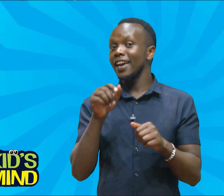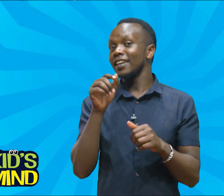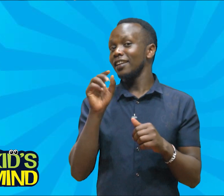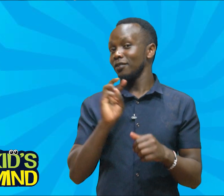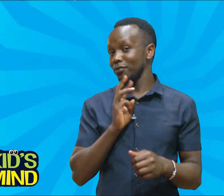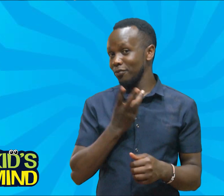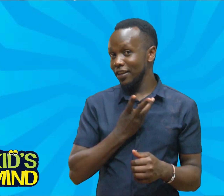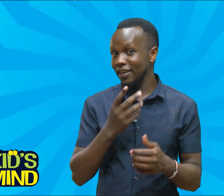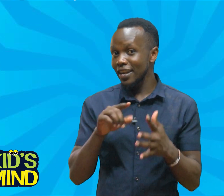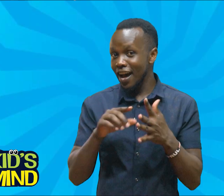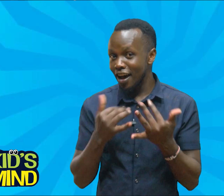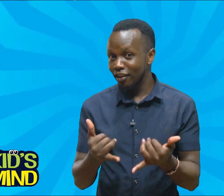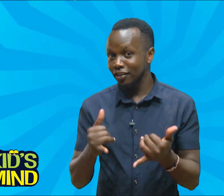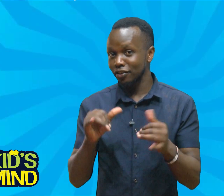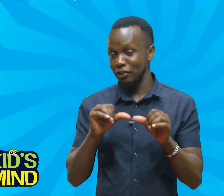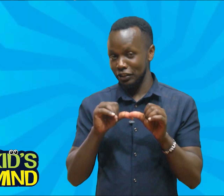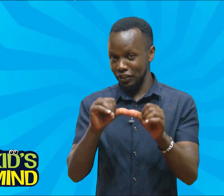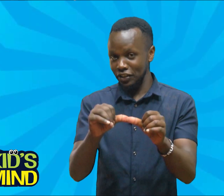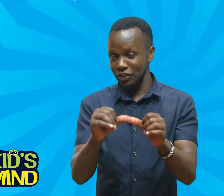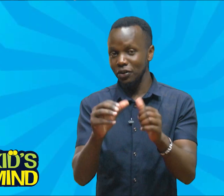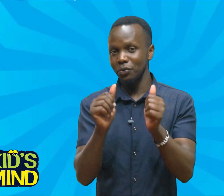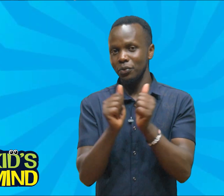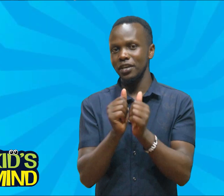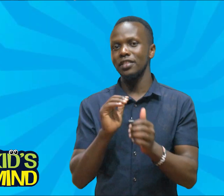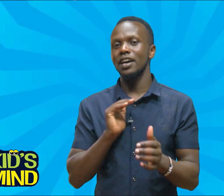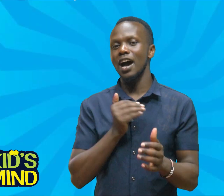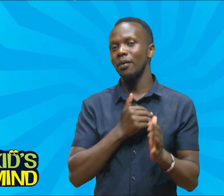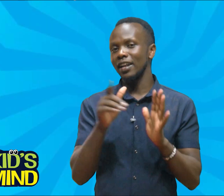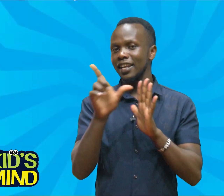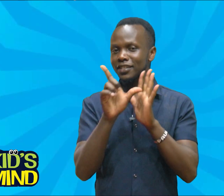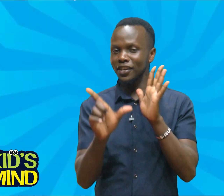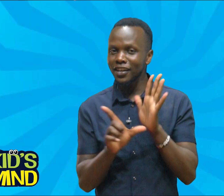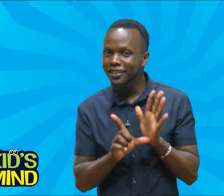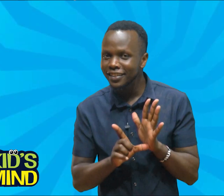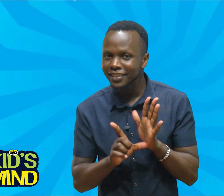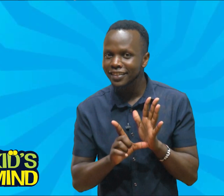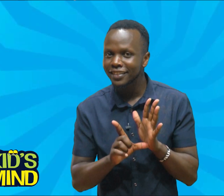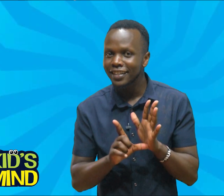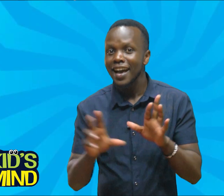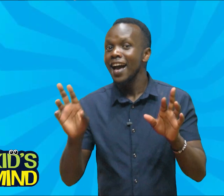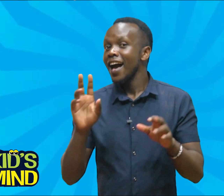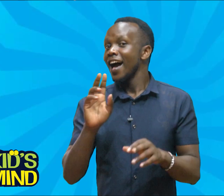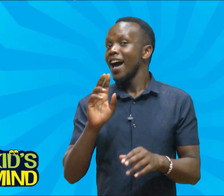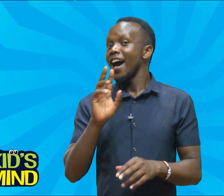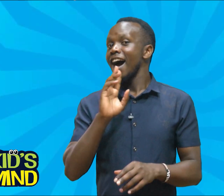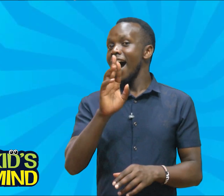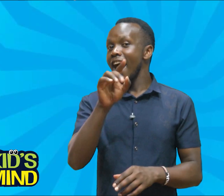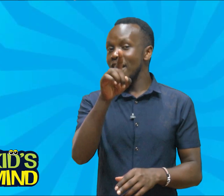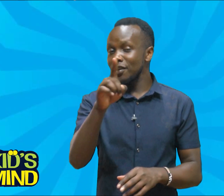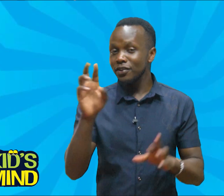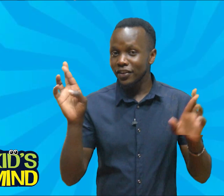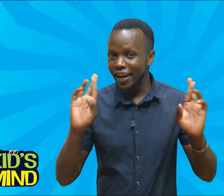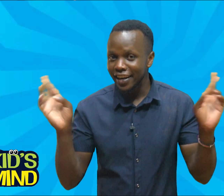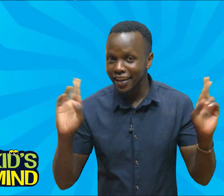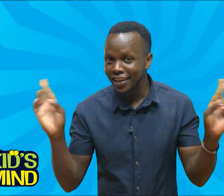Can we now continue with our lesson? Are you